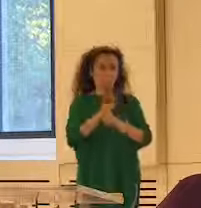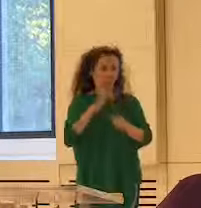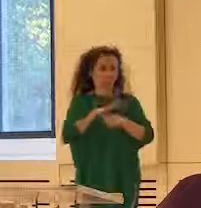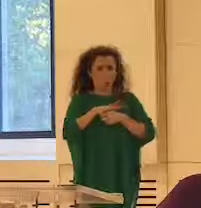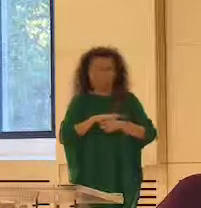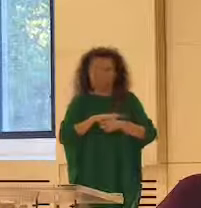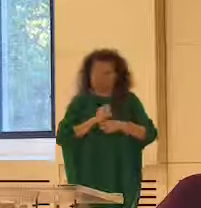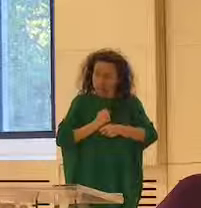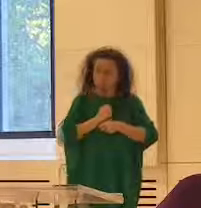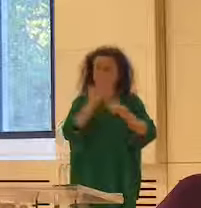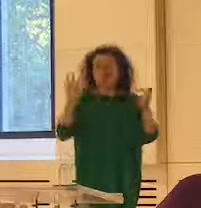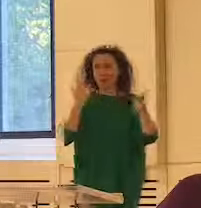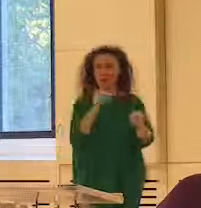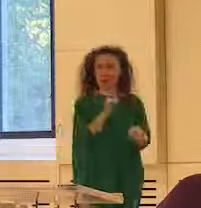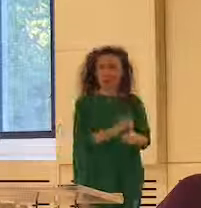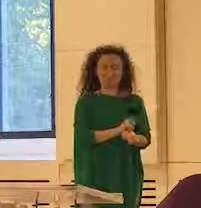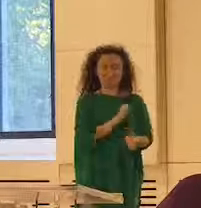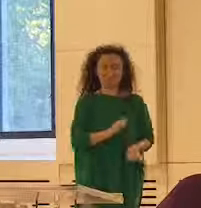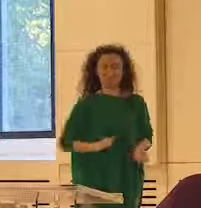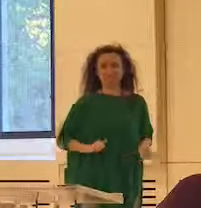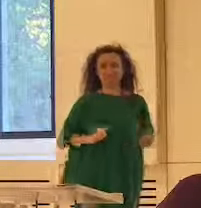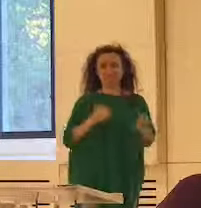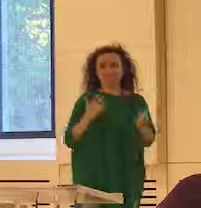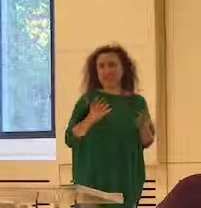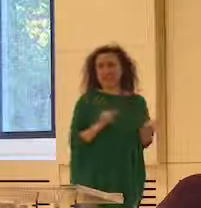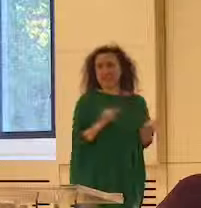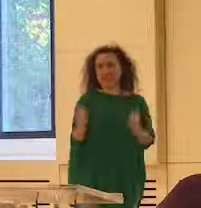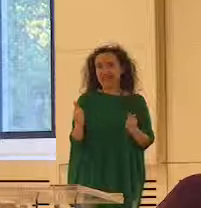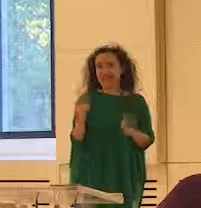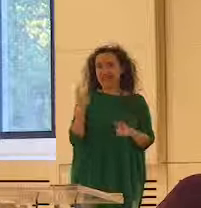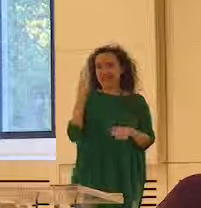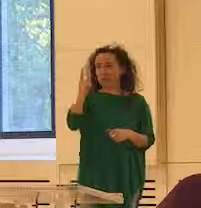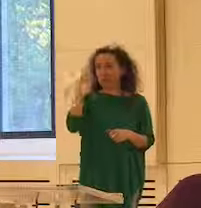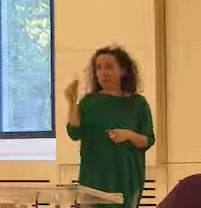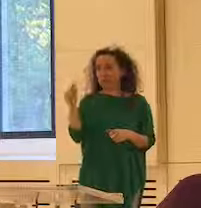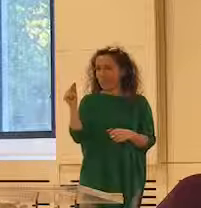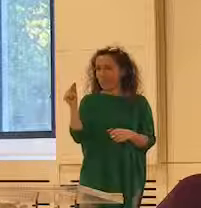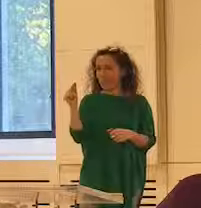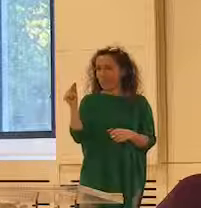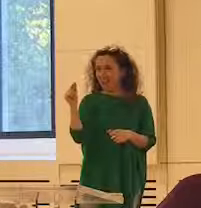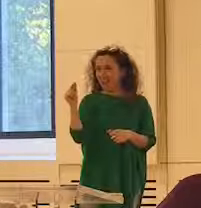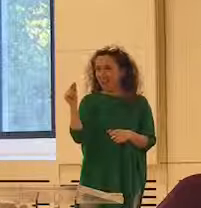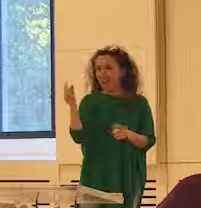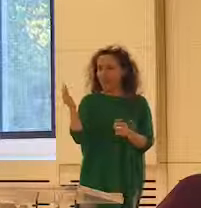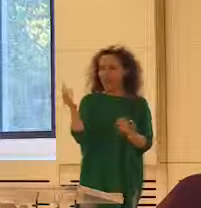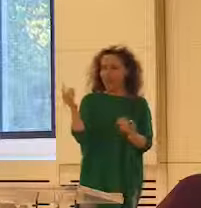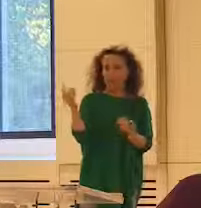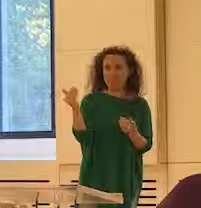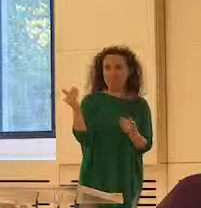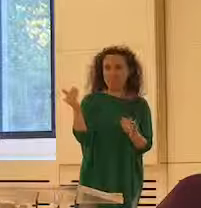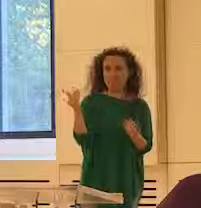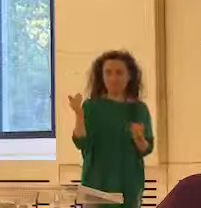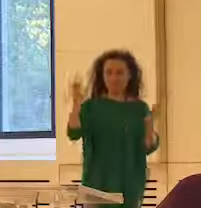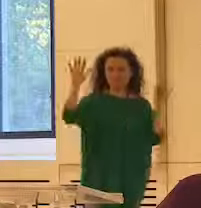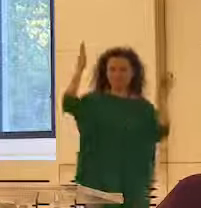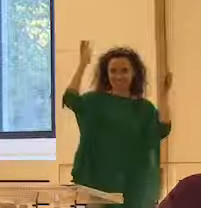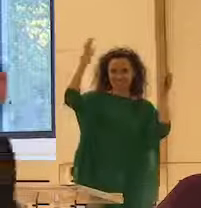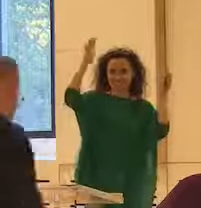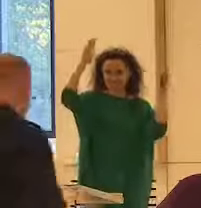let's break the taboo and not keep it in, but let it out. Now I'd like to invite